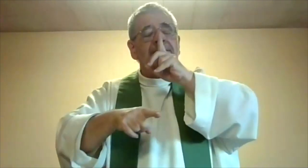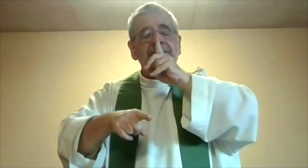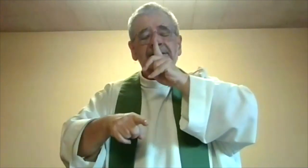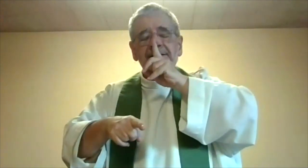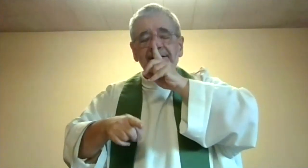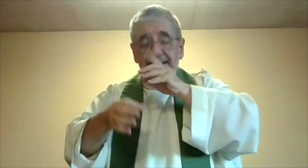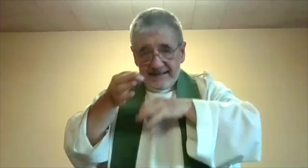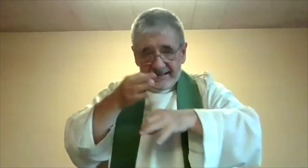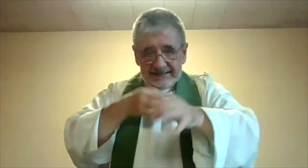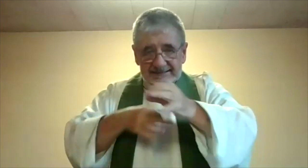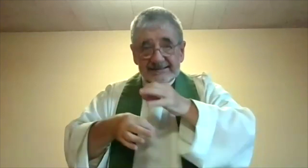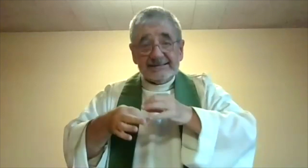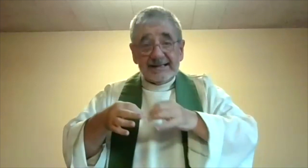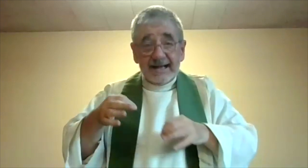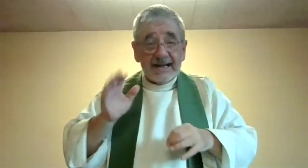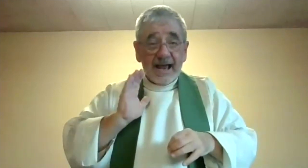our gift,